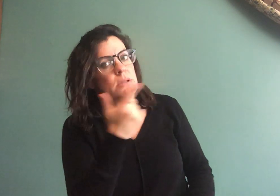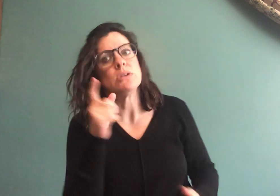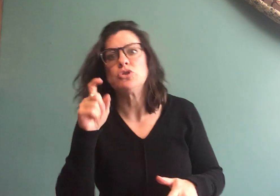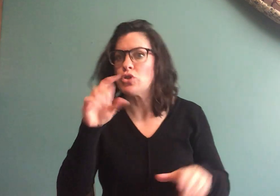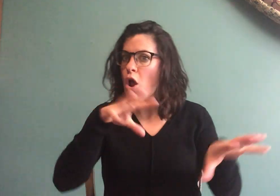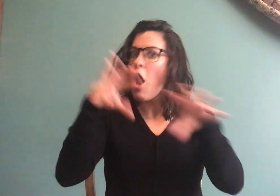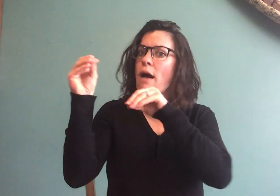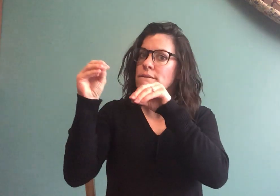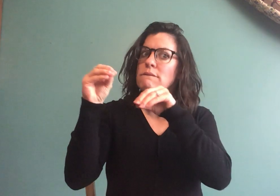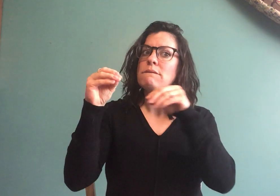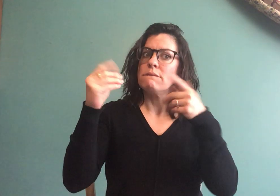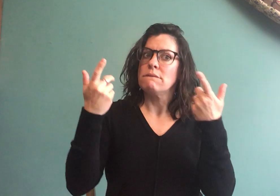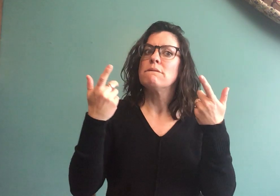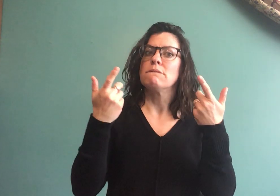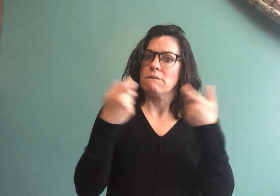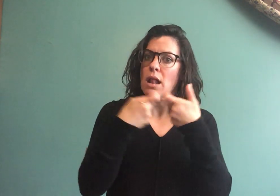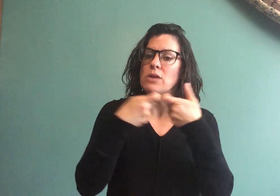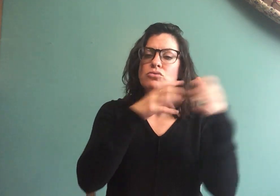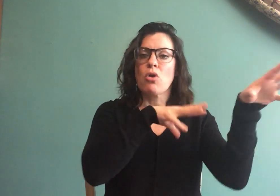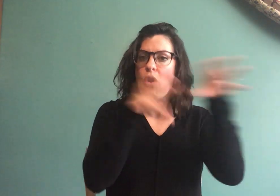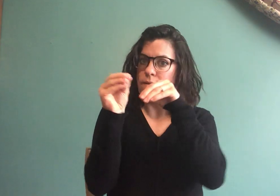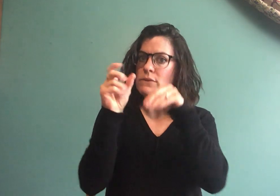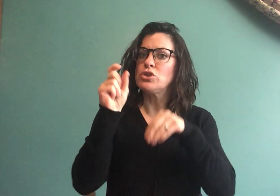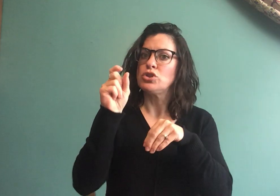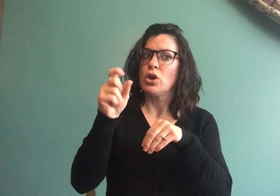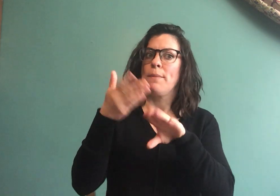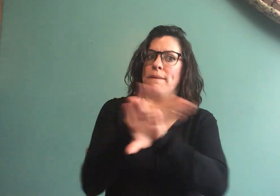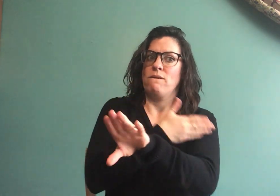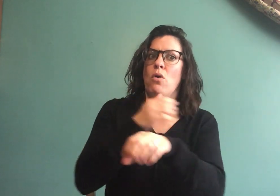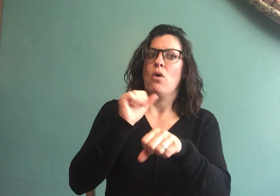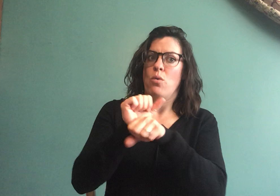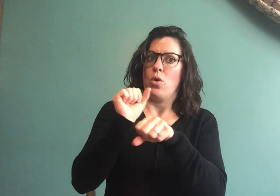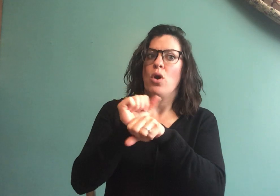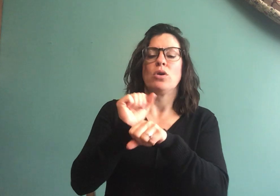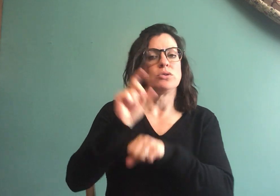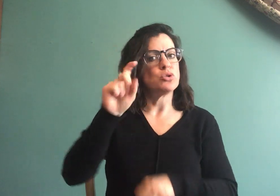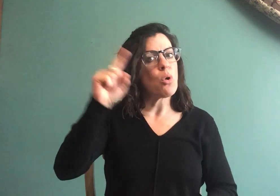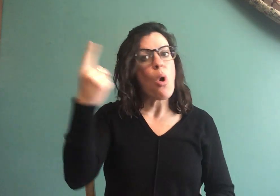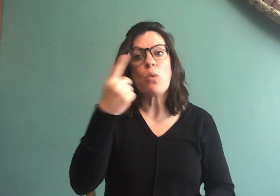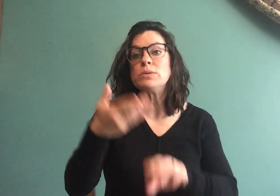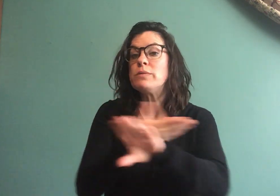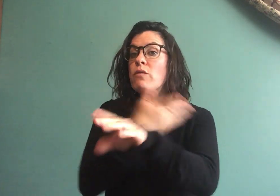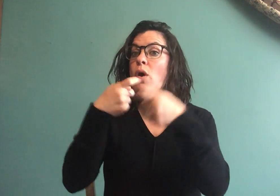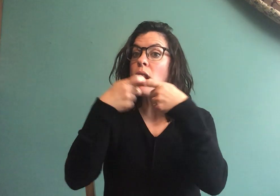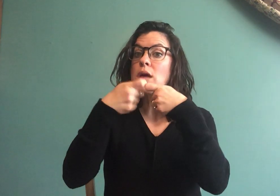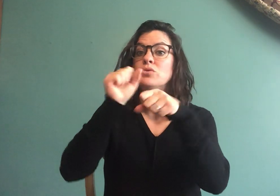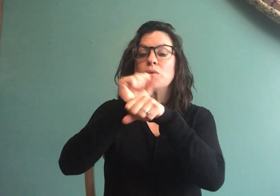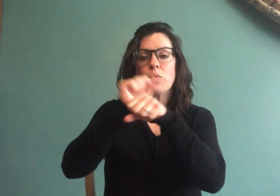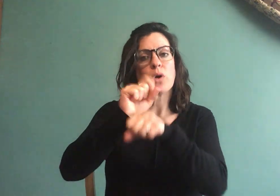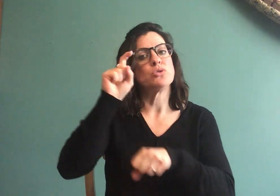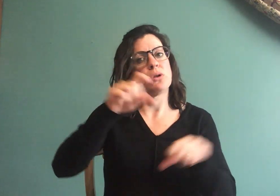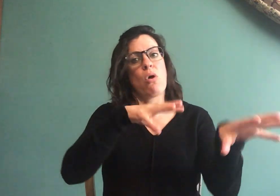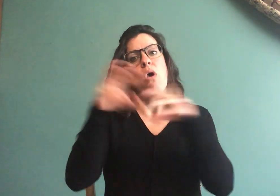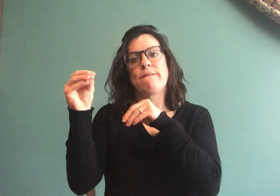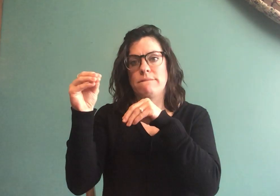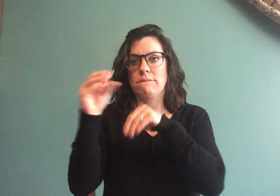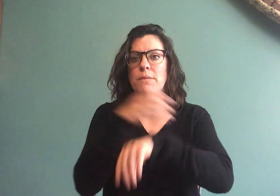Absolutely. Shut the power off. Okay? There's no need to get in these situations, okay? And I'll tell you what most people